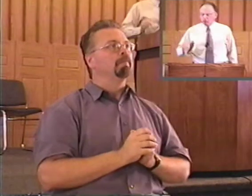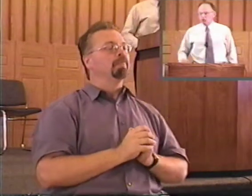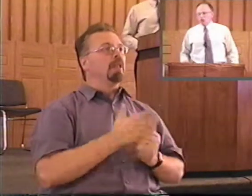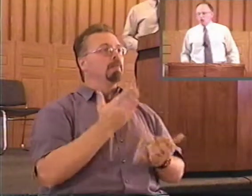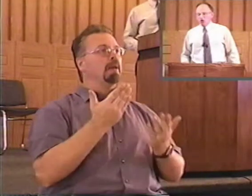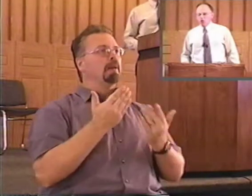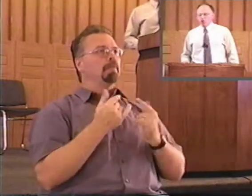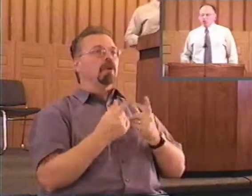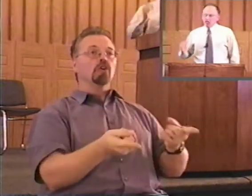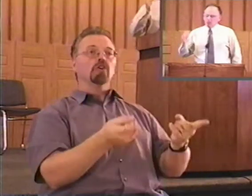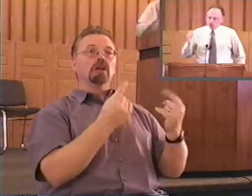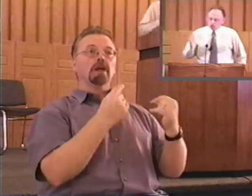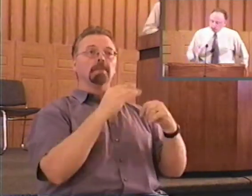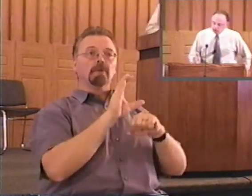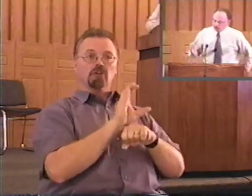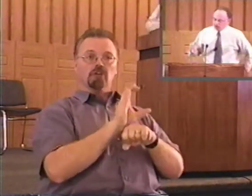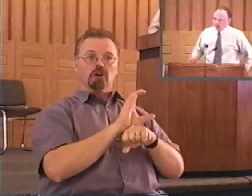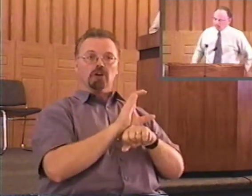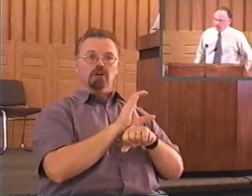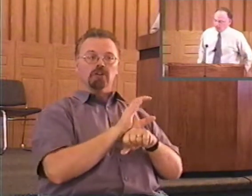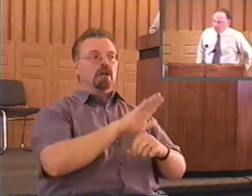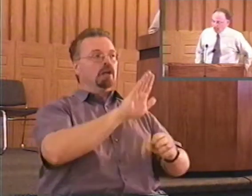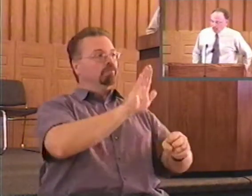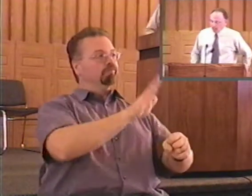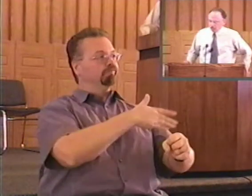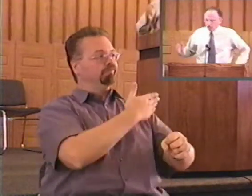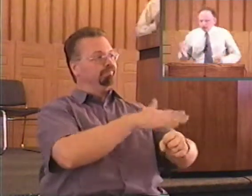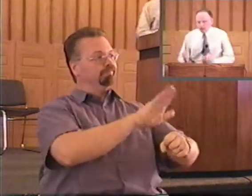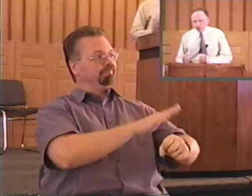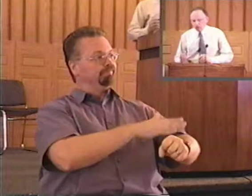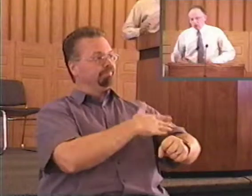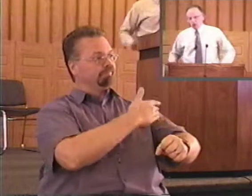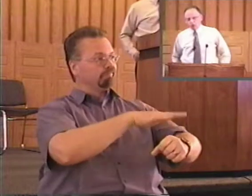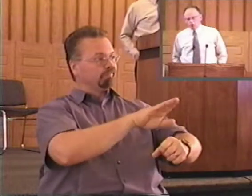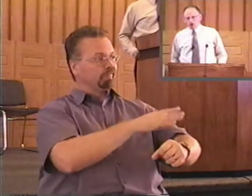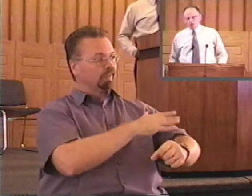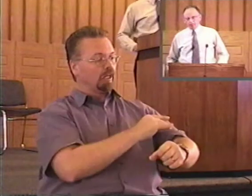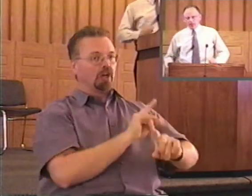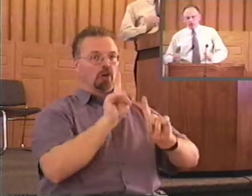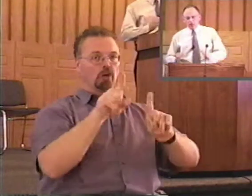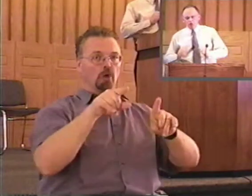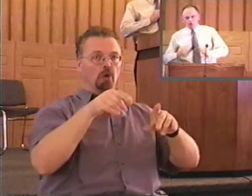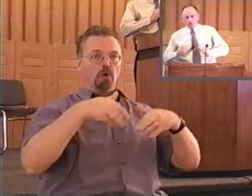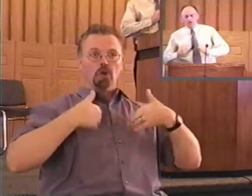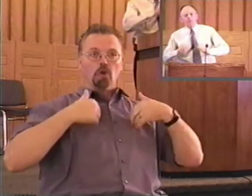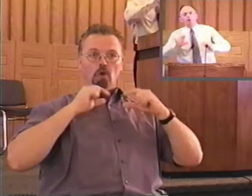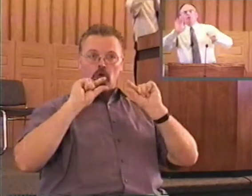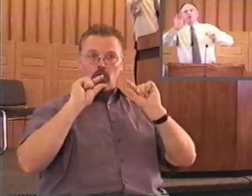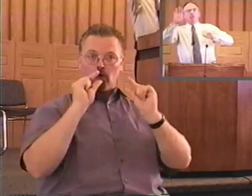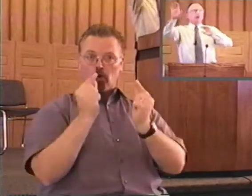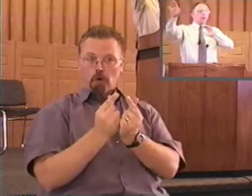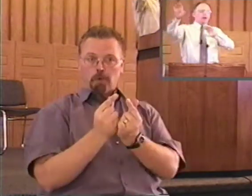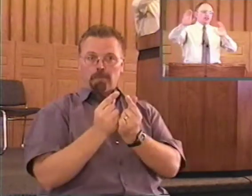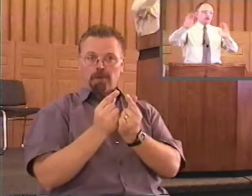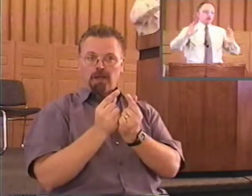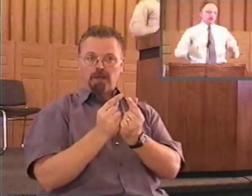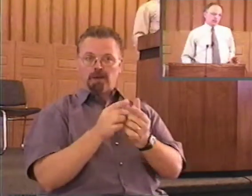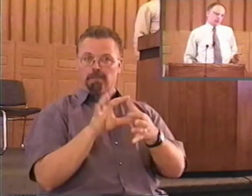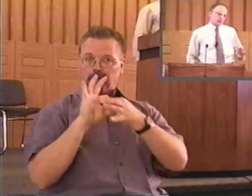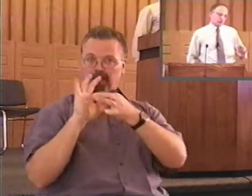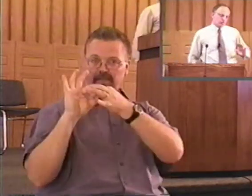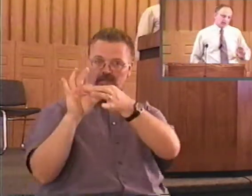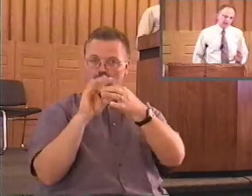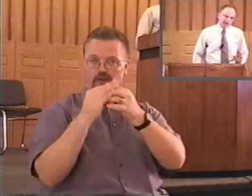you'll come to church and you'll sing and you'll come to youth group and you'll participate